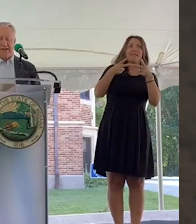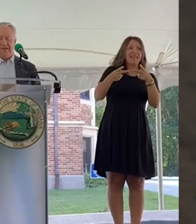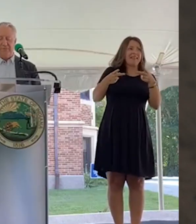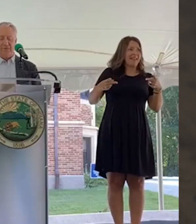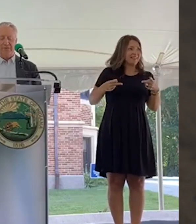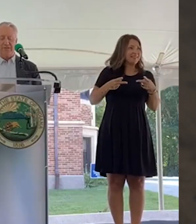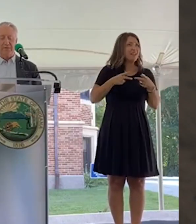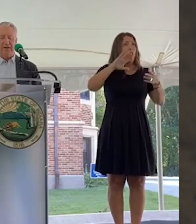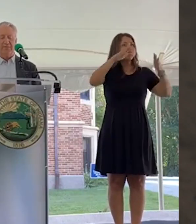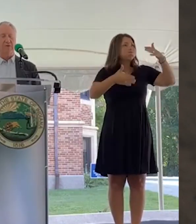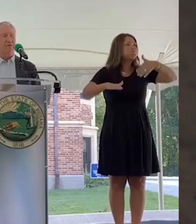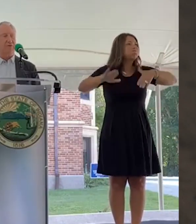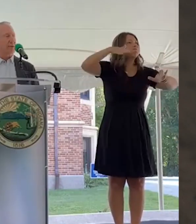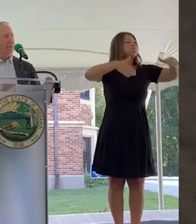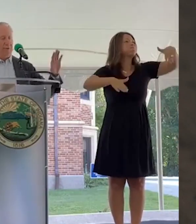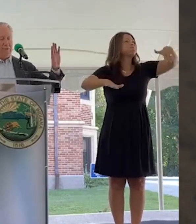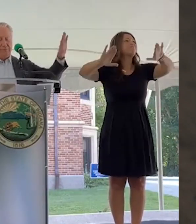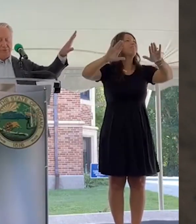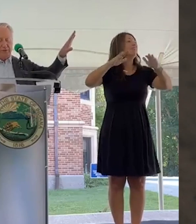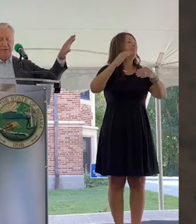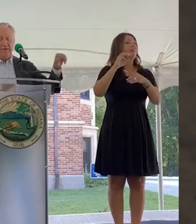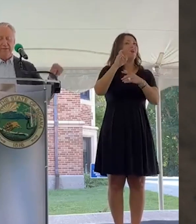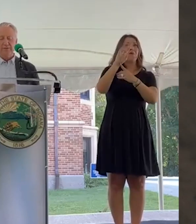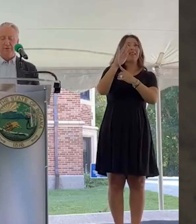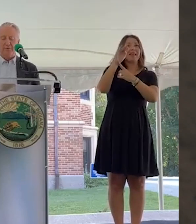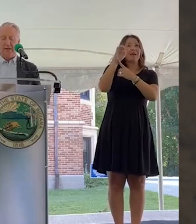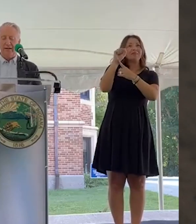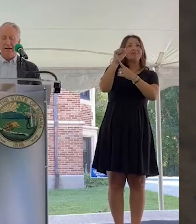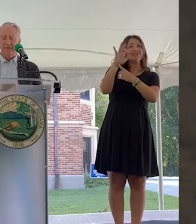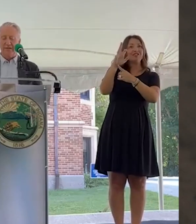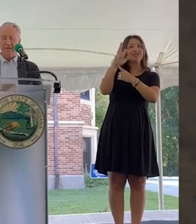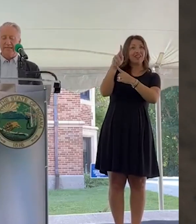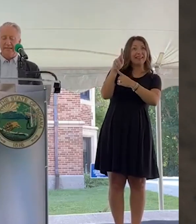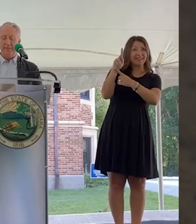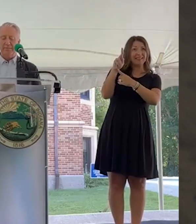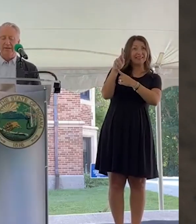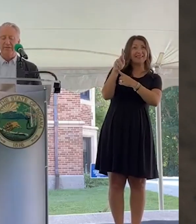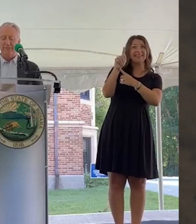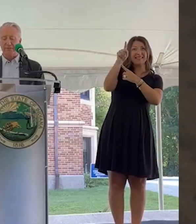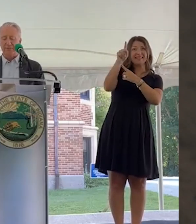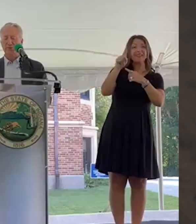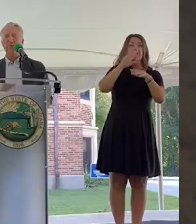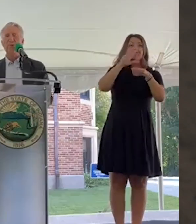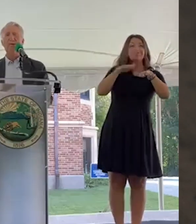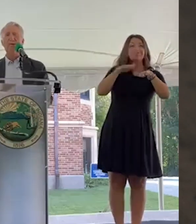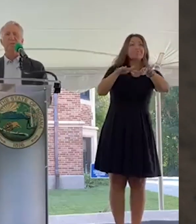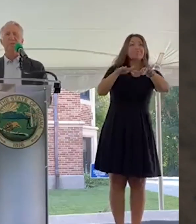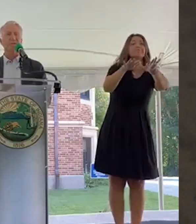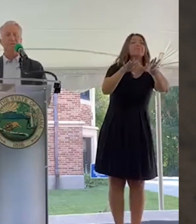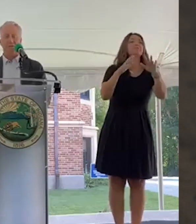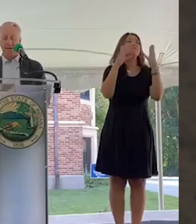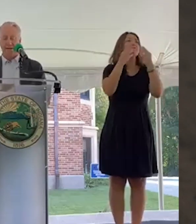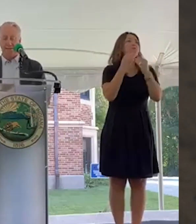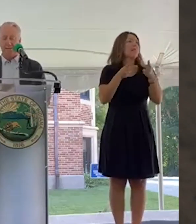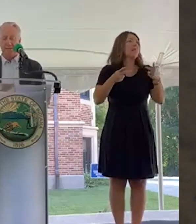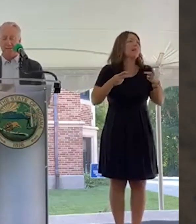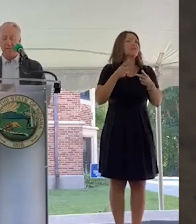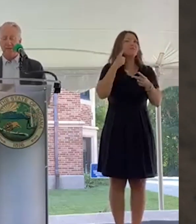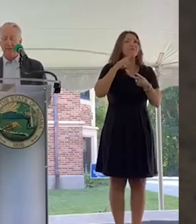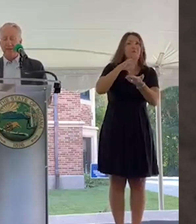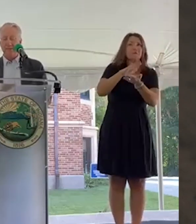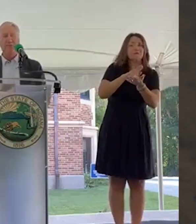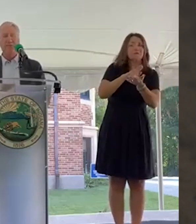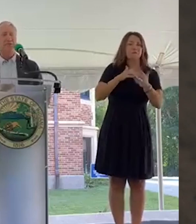forested site with its bluff overlooking Williams Creek to your right is an idyllic place for a school and a residential